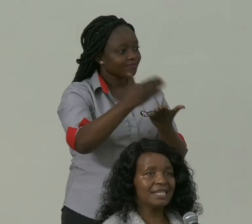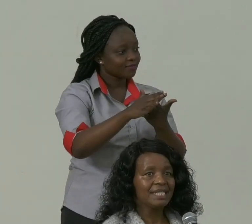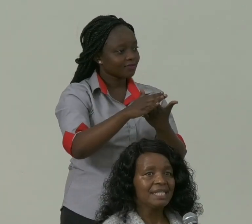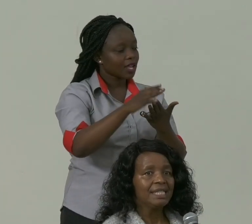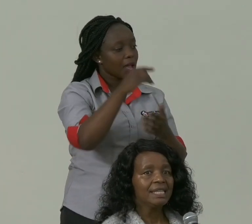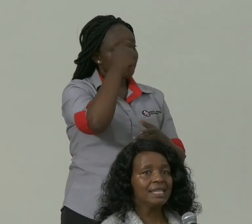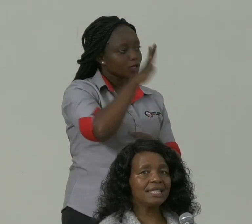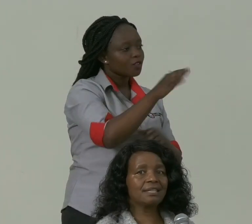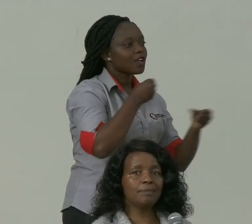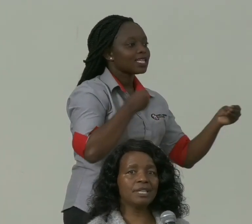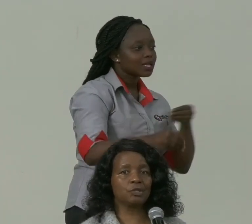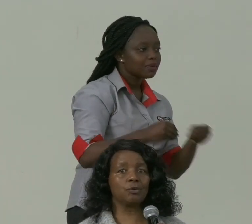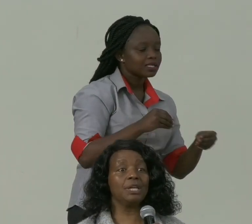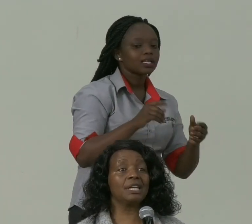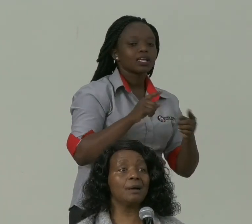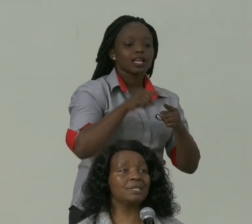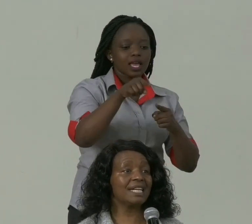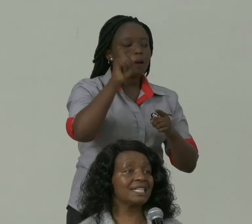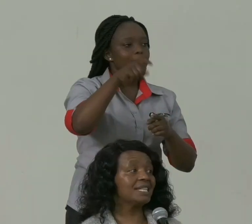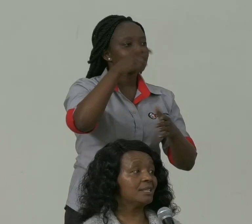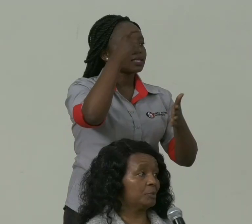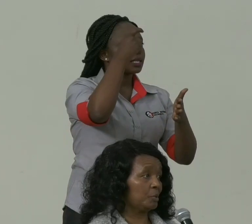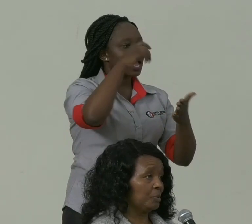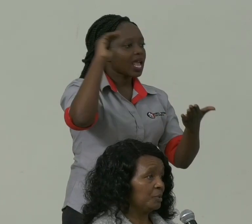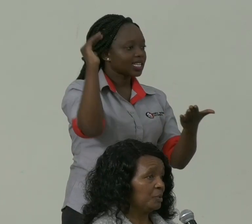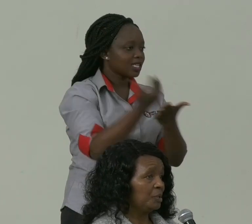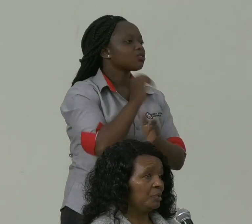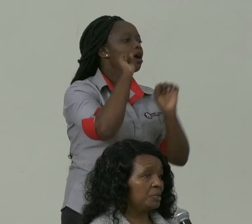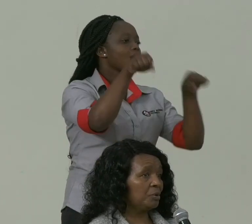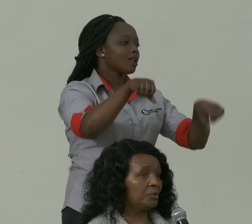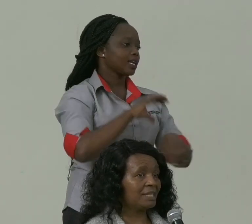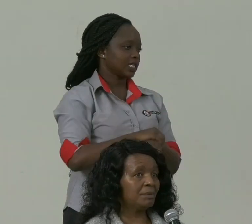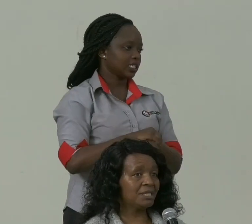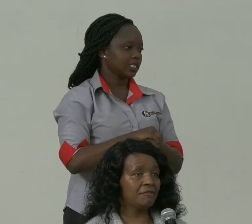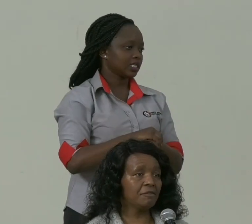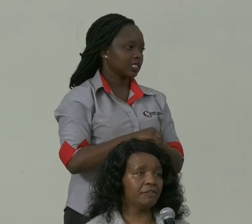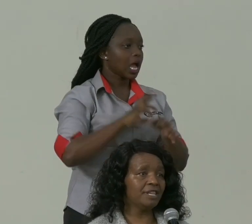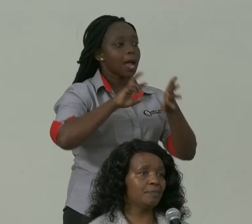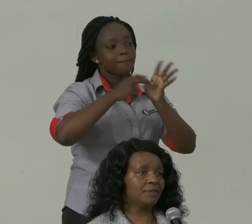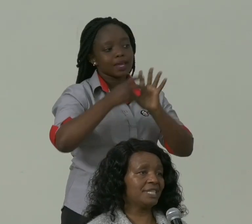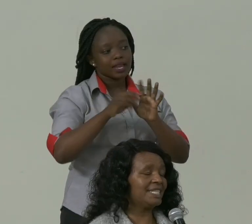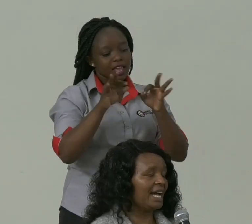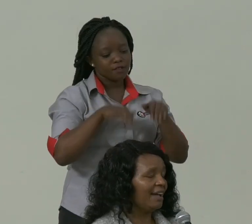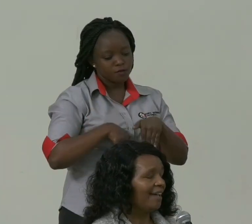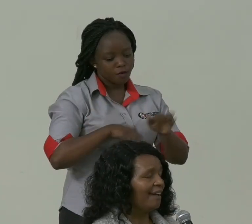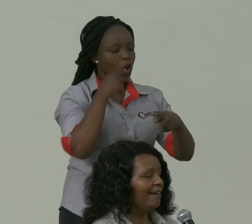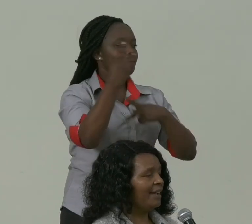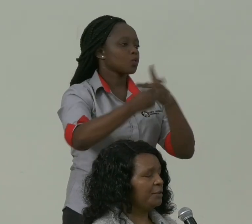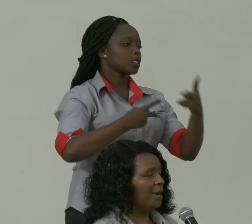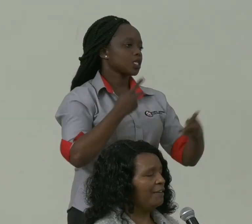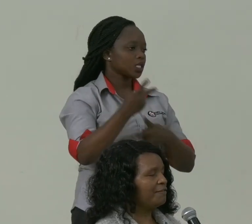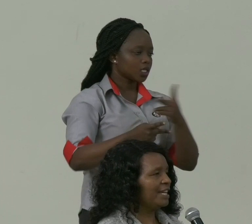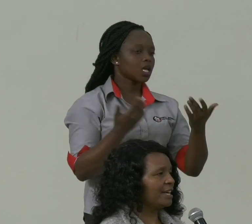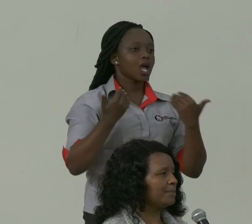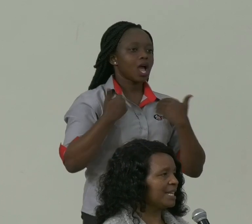disability, is subject to income tax exemption. So that means if you follow the procedure and